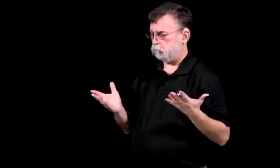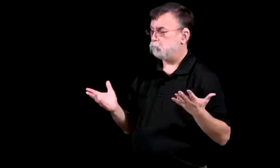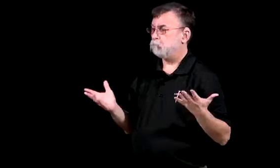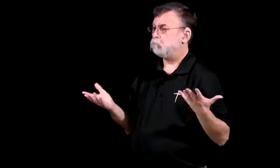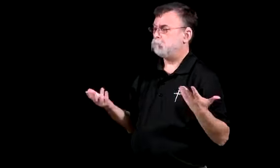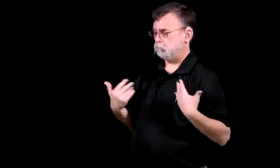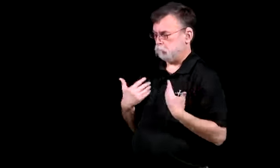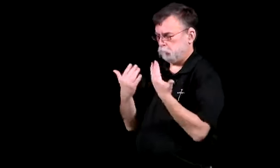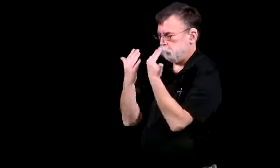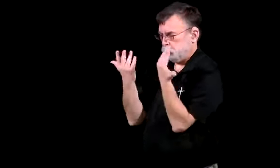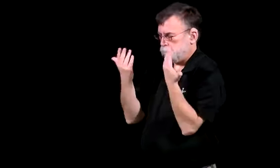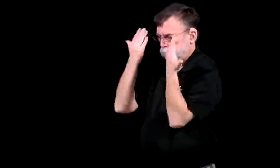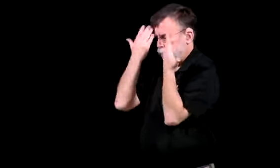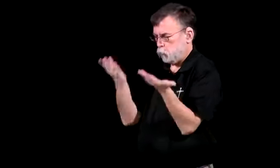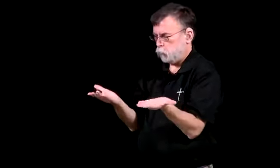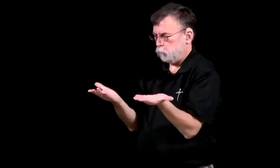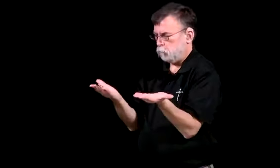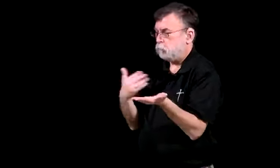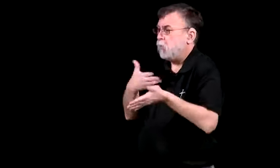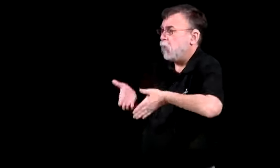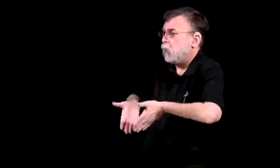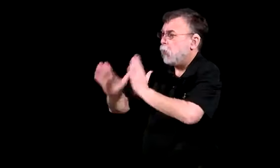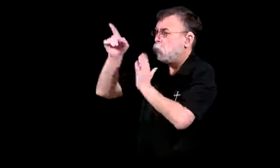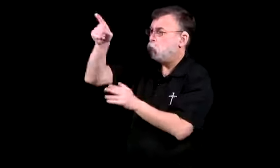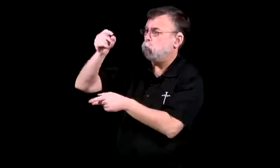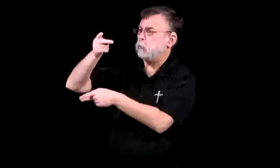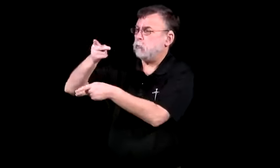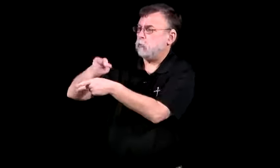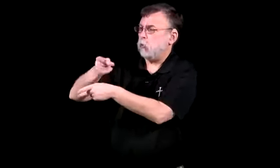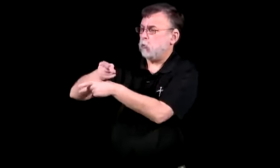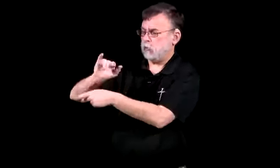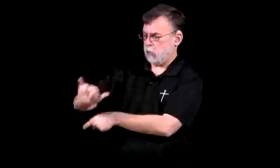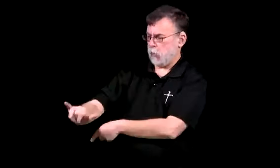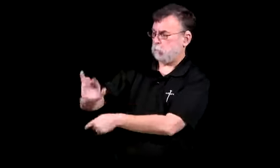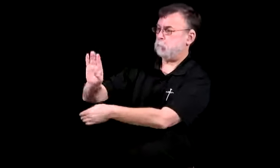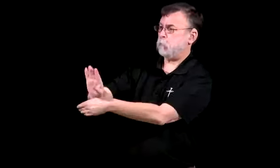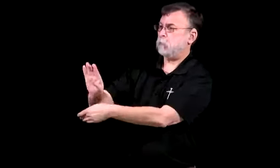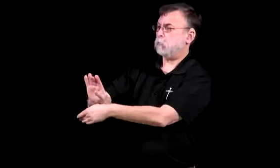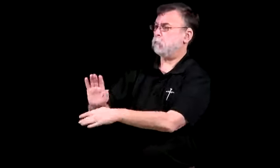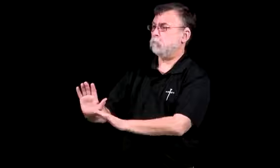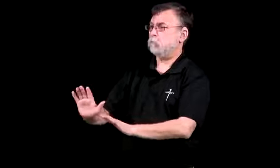Because you know all of our needs. So we ask you to take care of it.